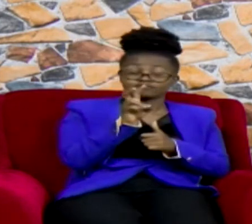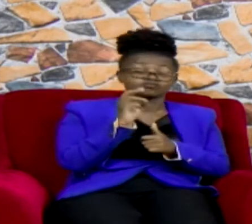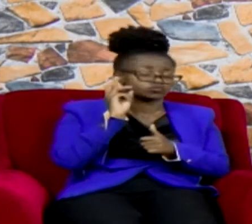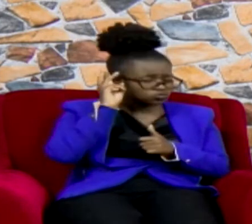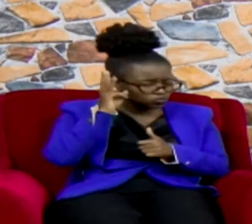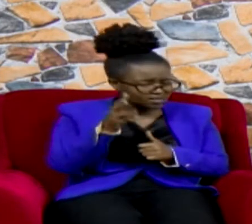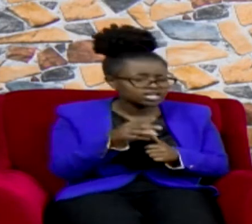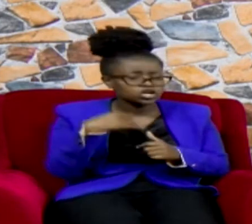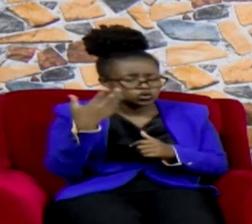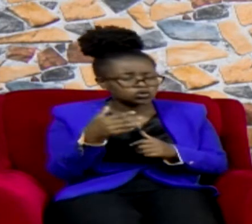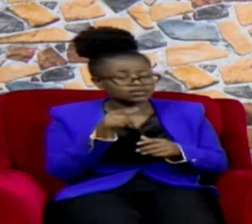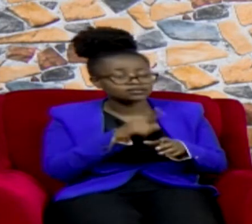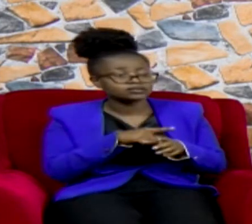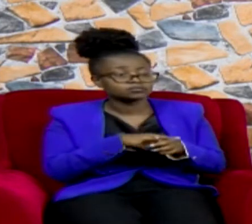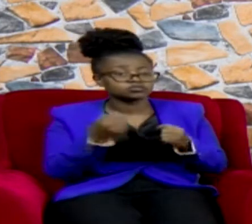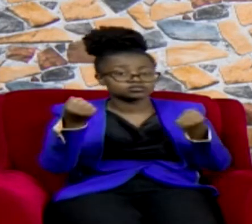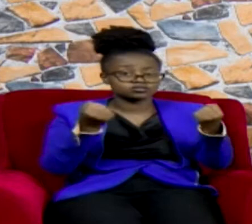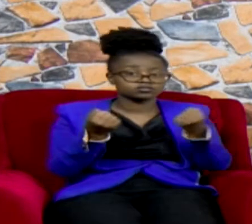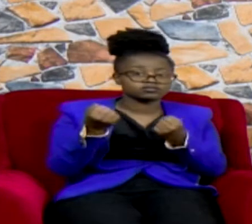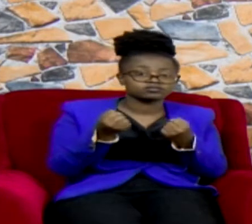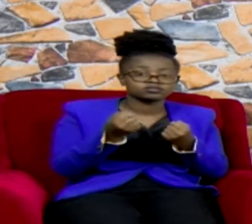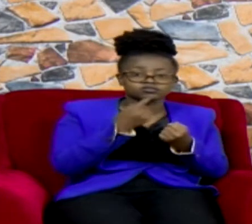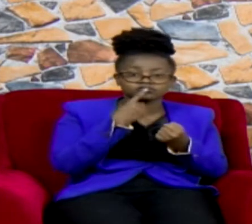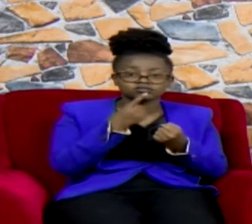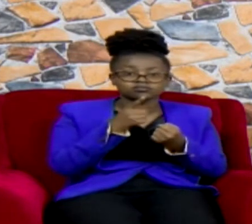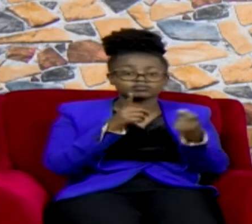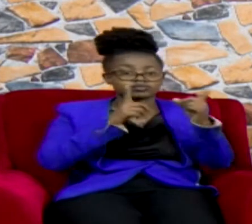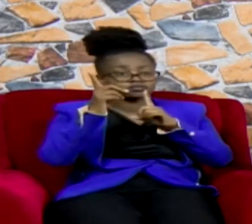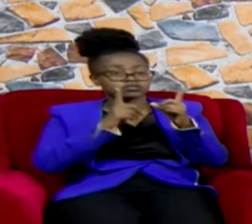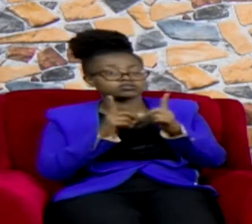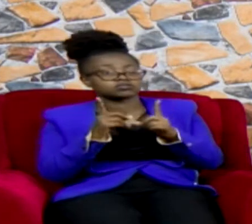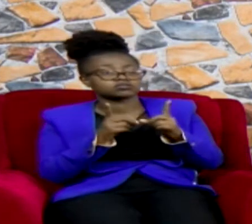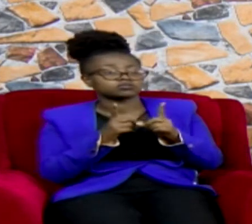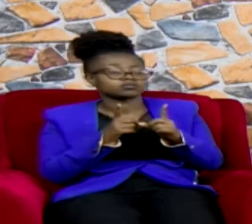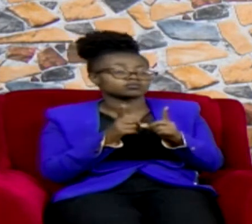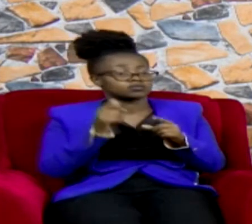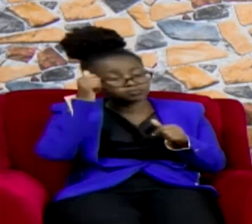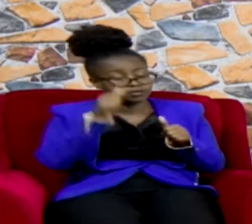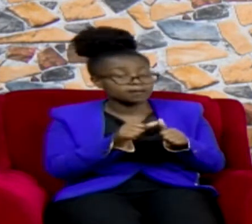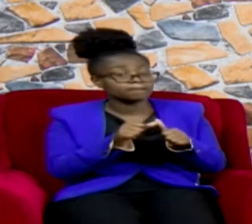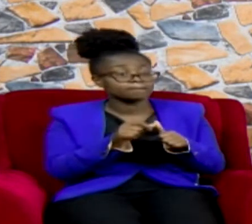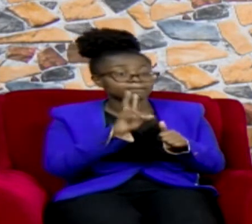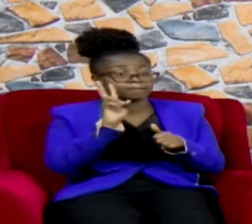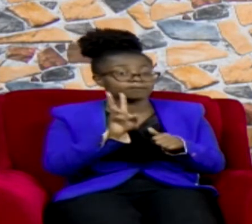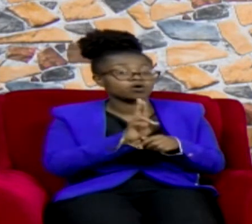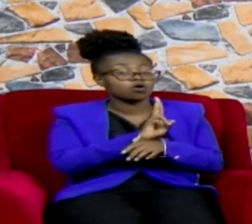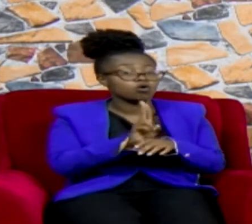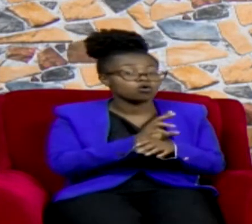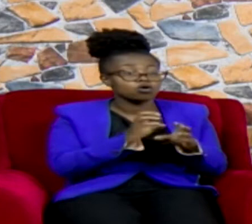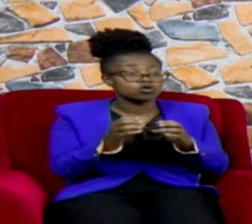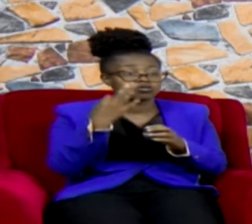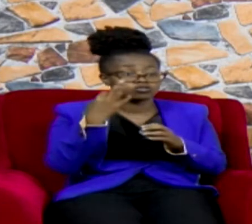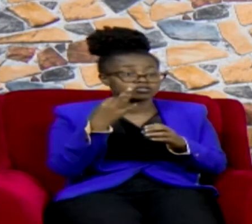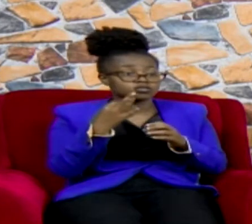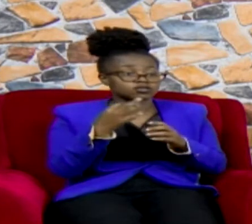always, so when we are walking, when we're driving by, he will tell you, Safaricom, so and so. Remember, he only does 3 words, Has he improved?